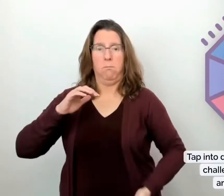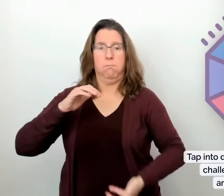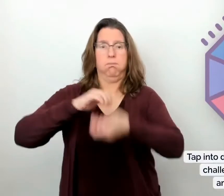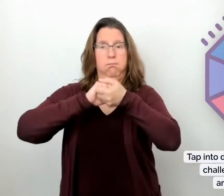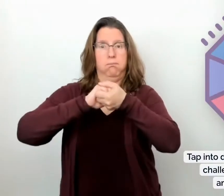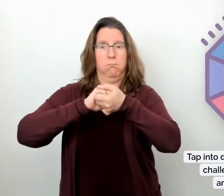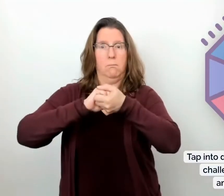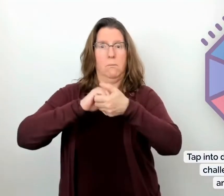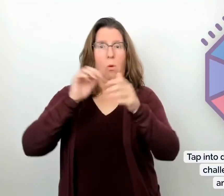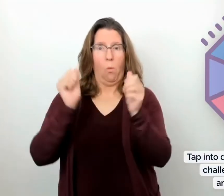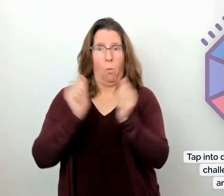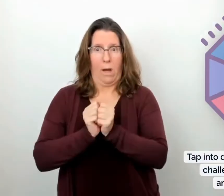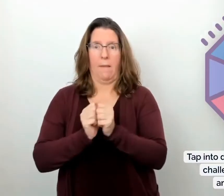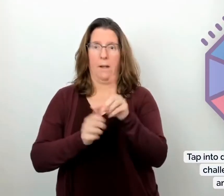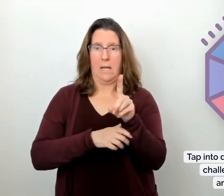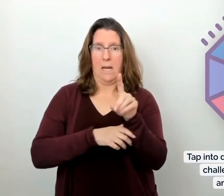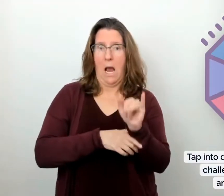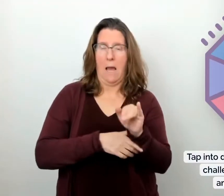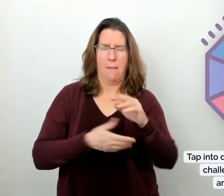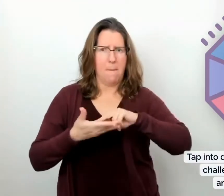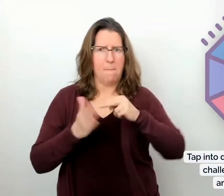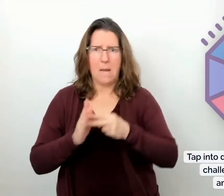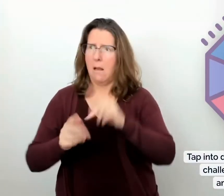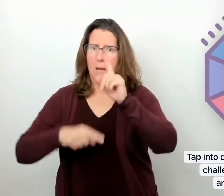Those same principles apply directly to DI.